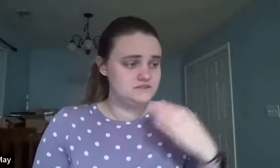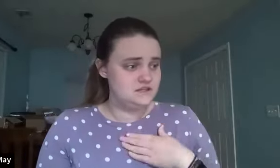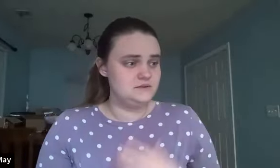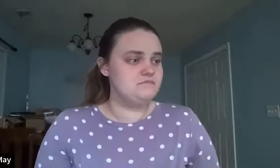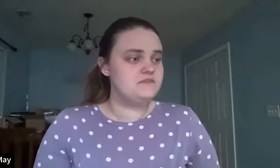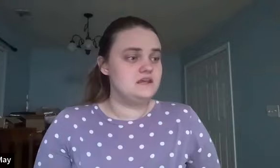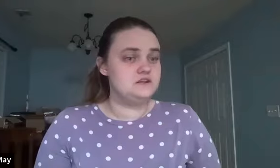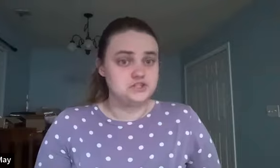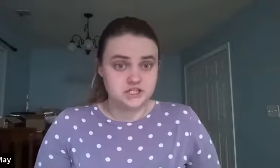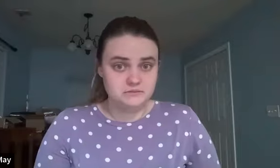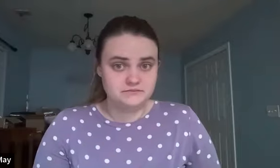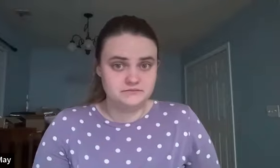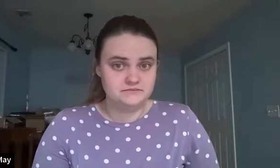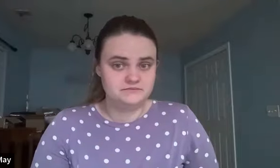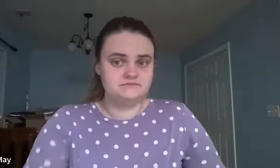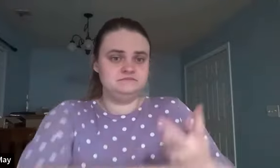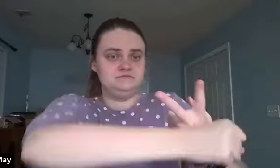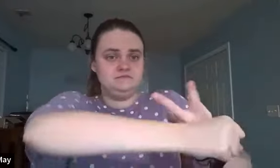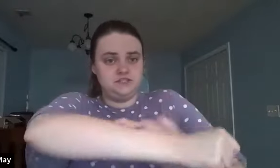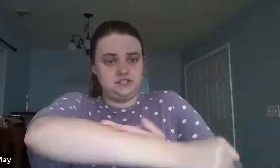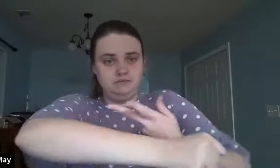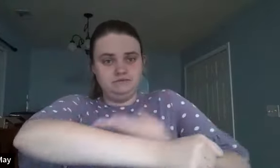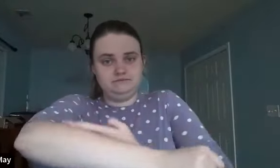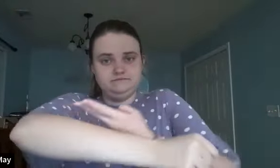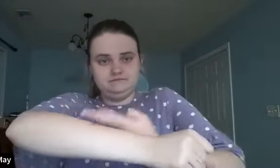Excuse me. Then sheep. Sheep.